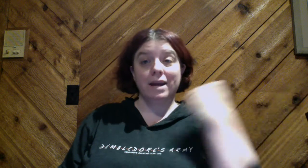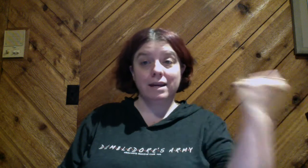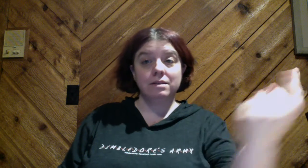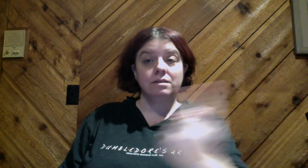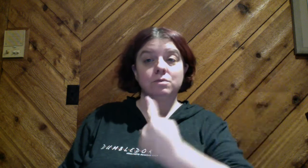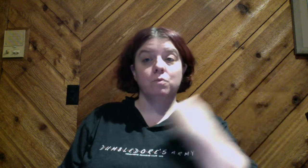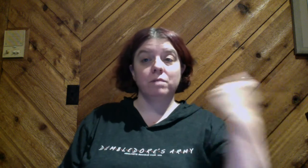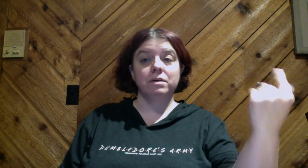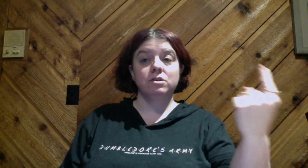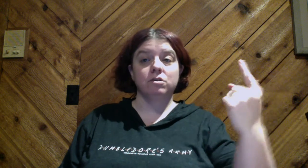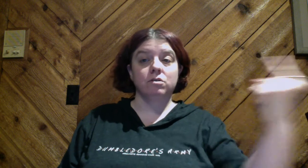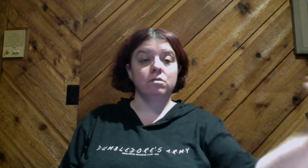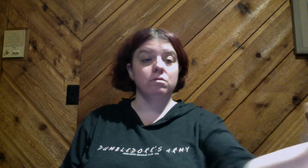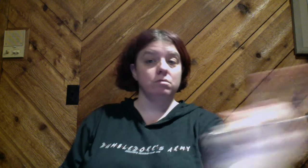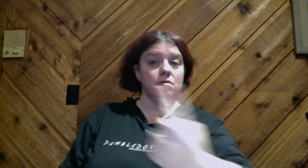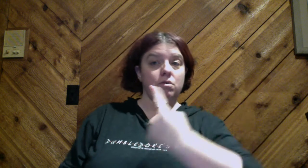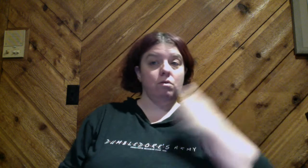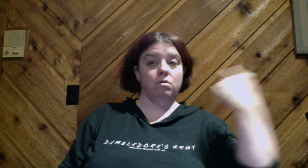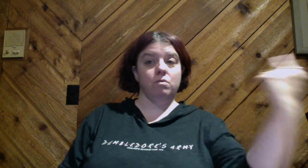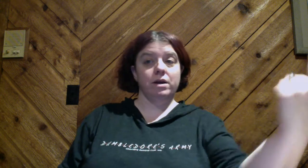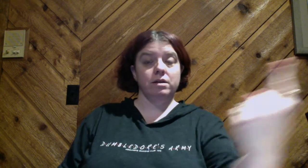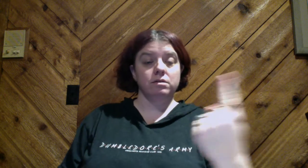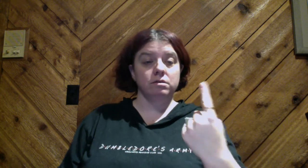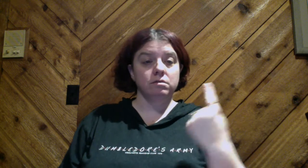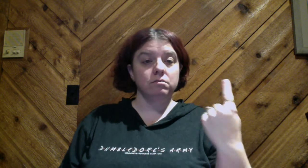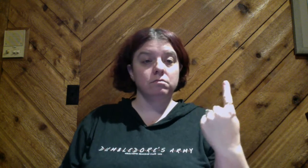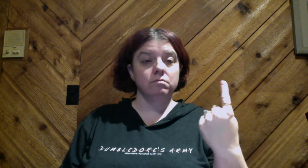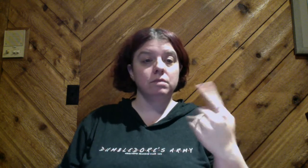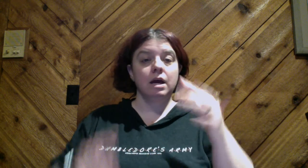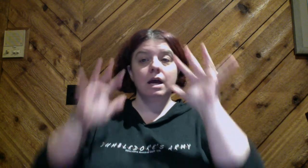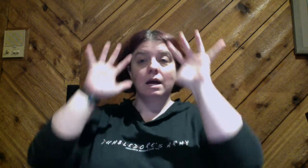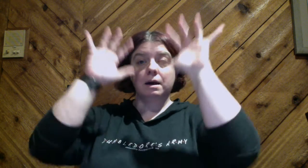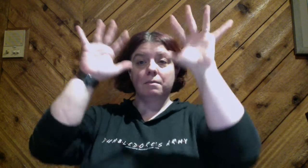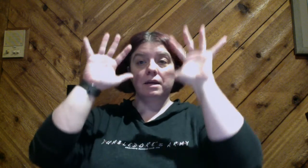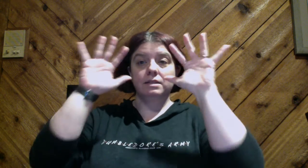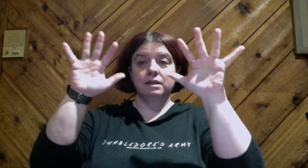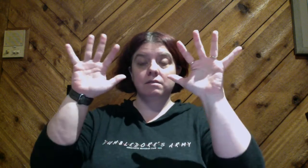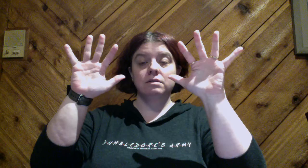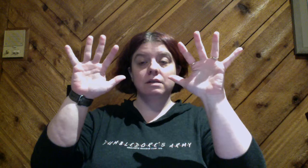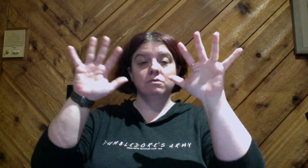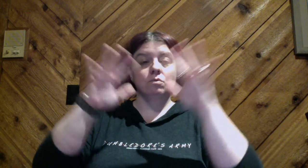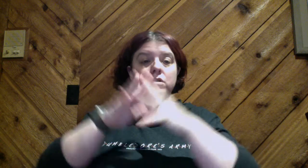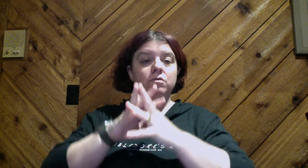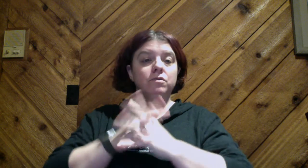Always, it's one big circle. Always. Amazing, same as wonderful.